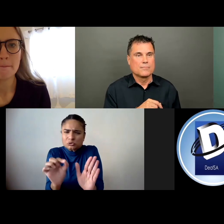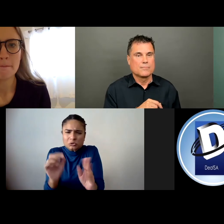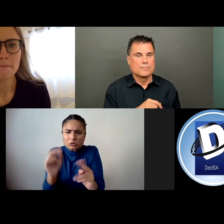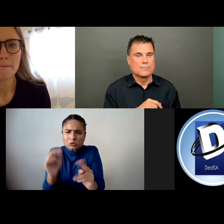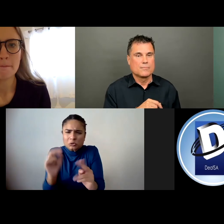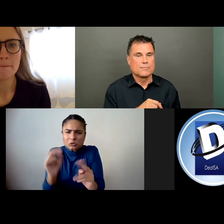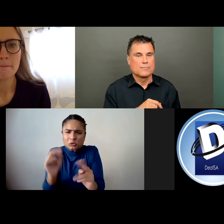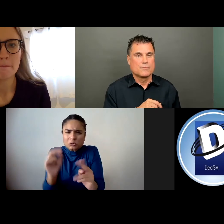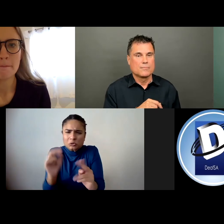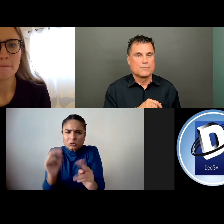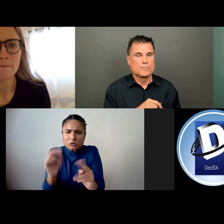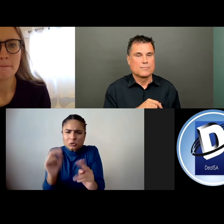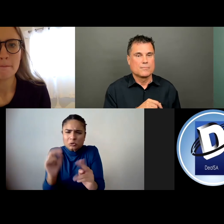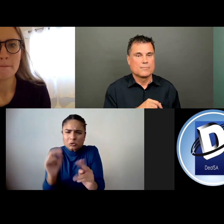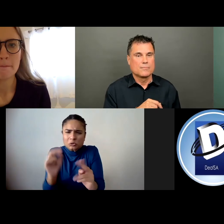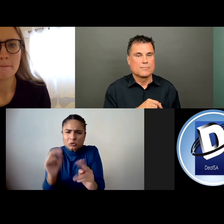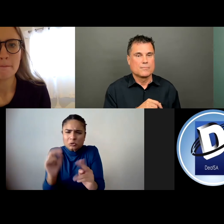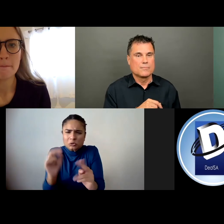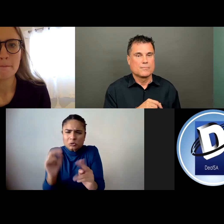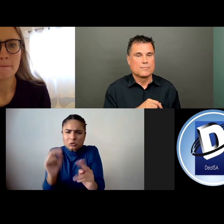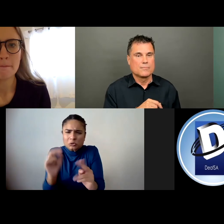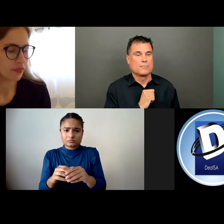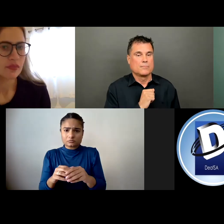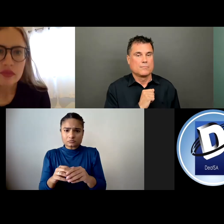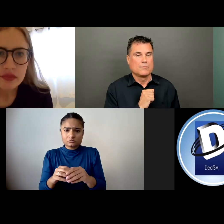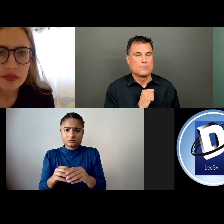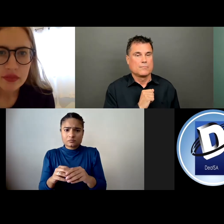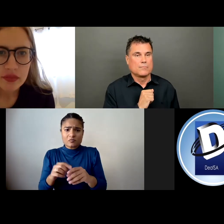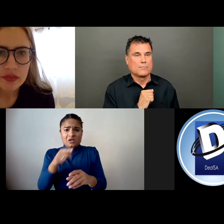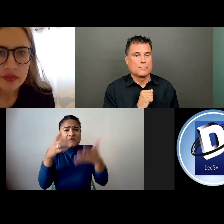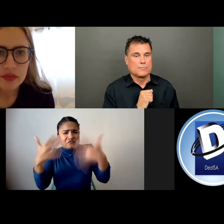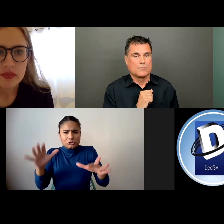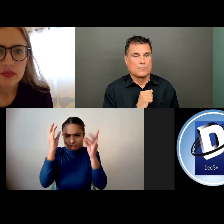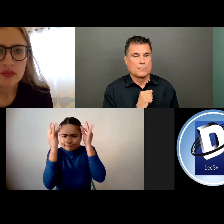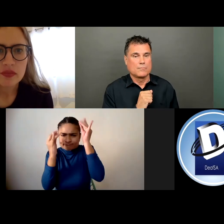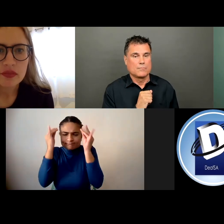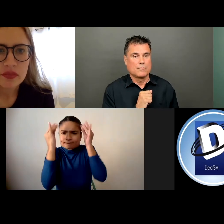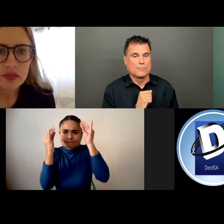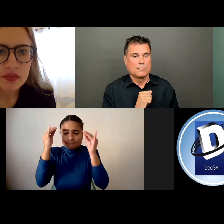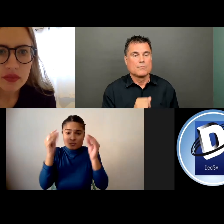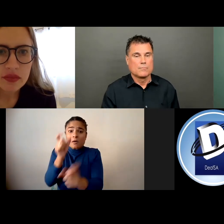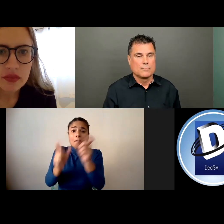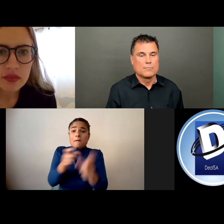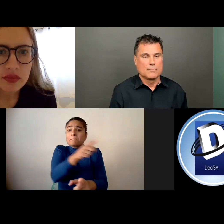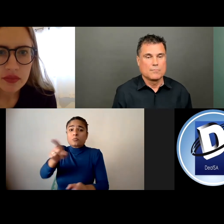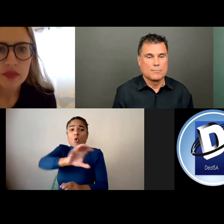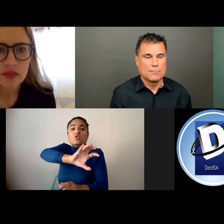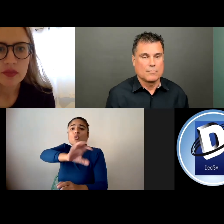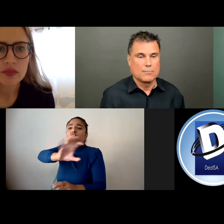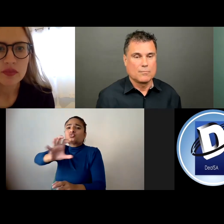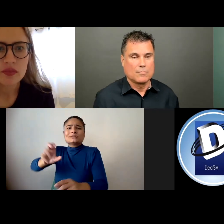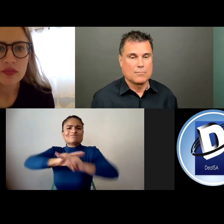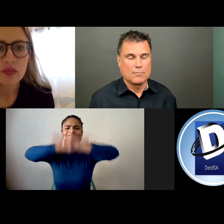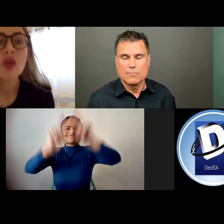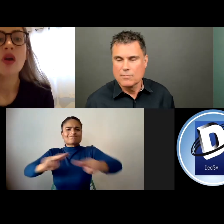to, or if you have thought about giving some training for those countries where international sign